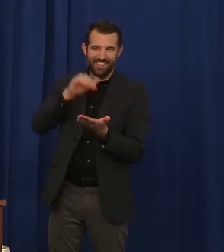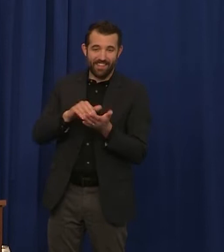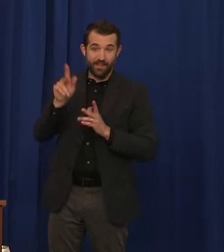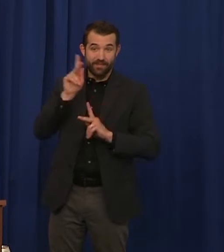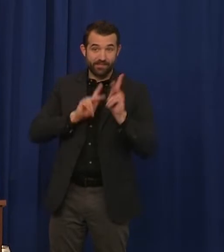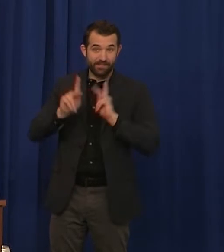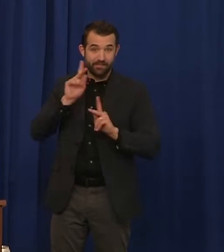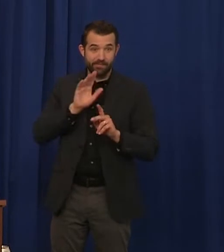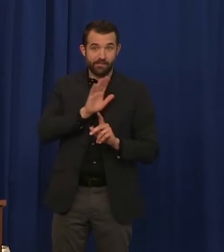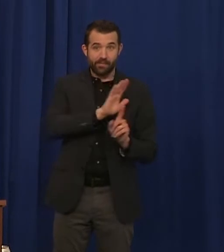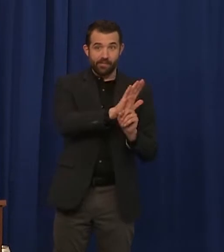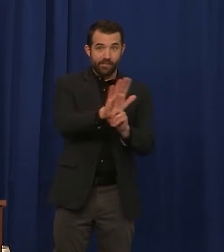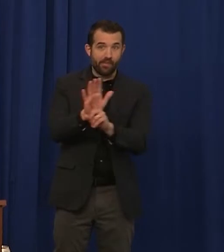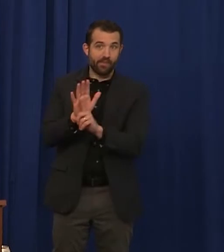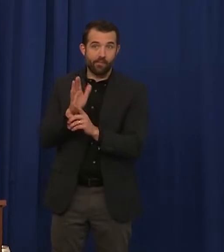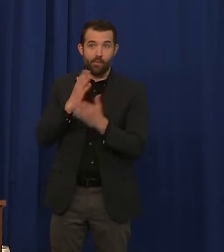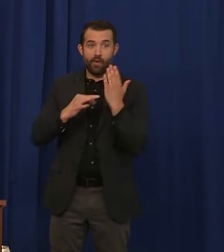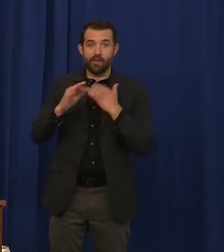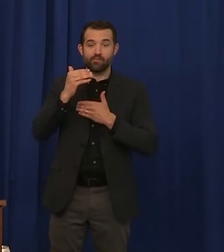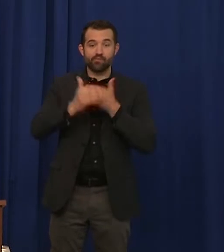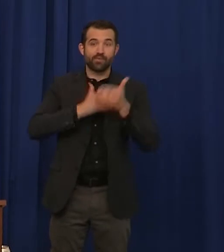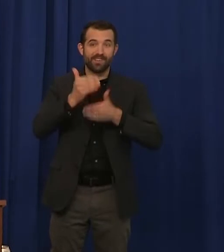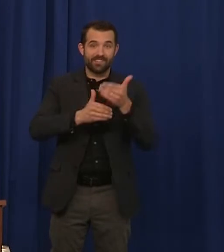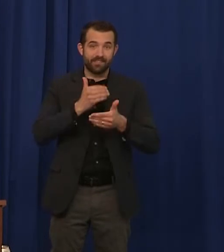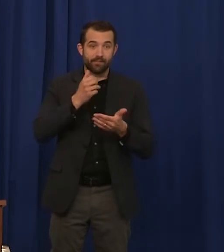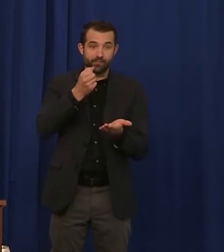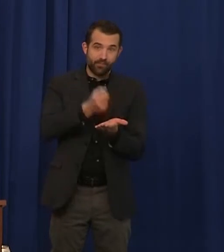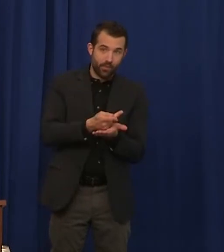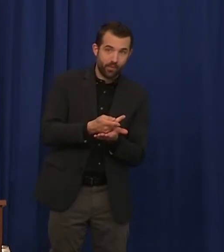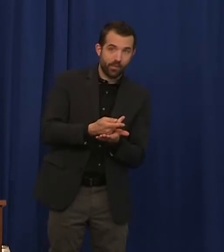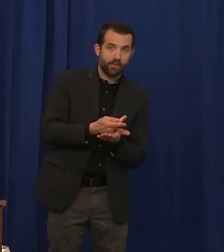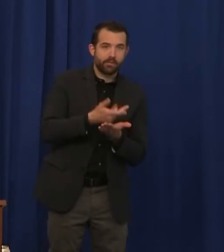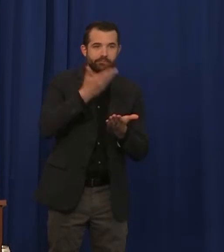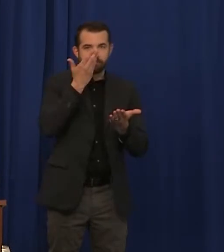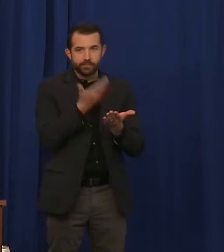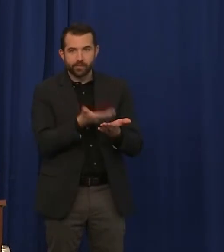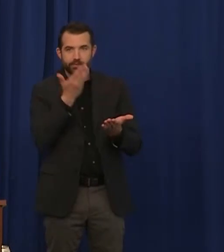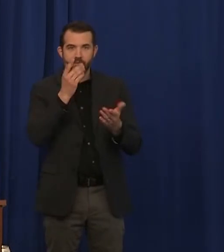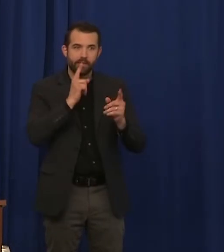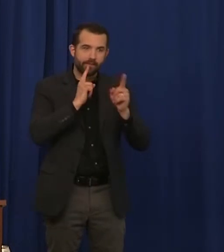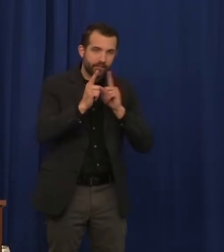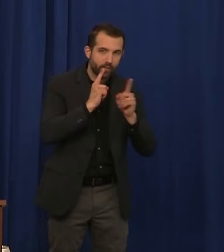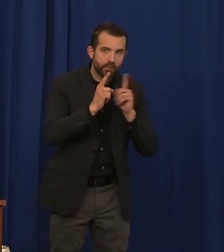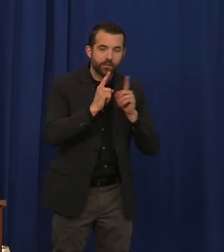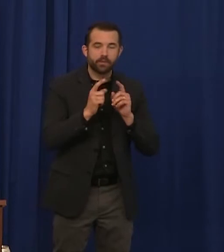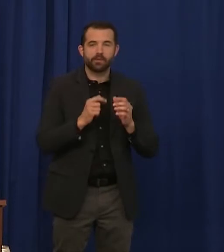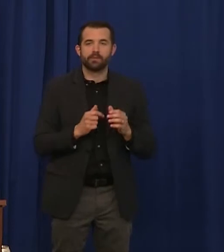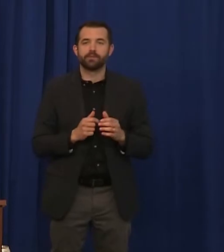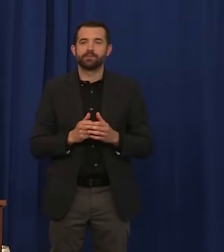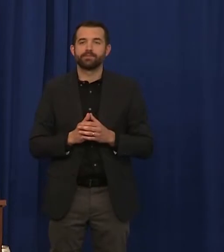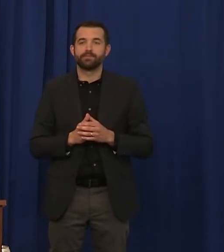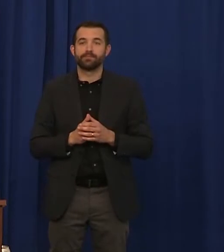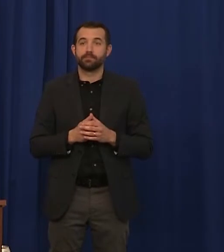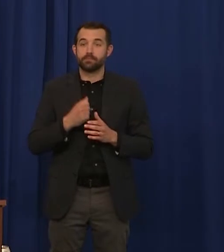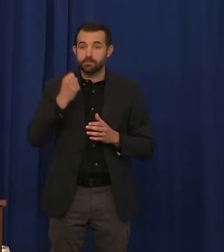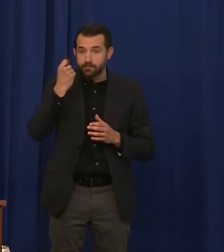fact-finding. And it was exactly what you pointed out, Jessica, that made me decide that that